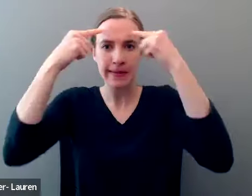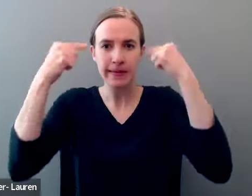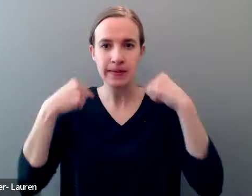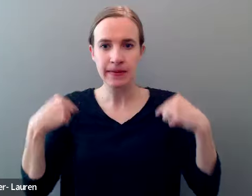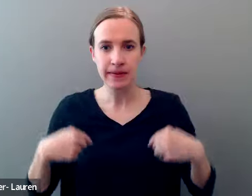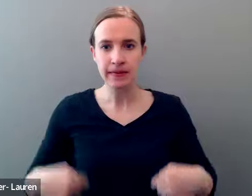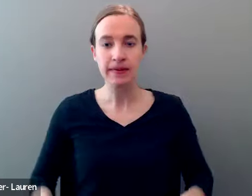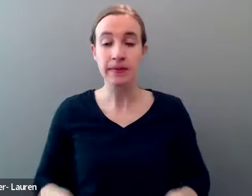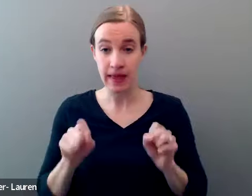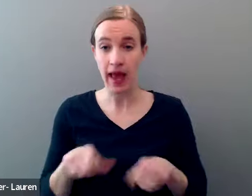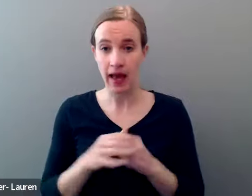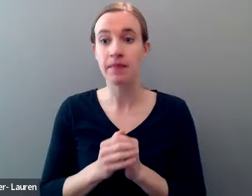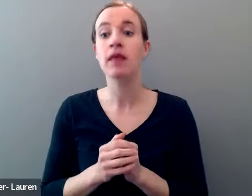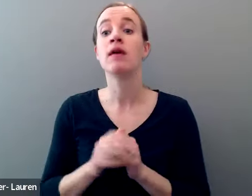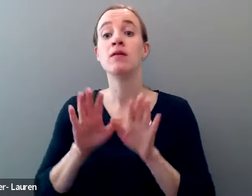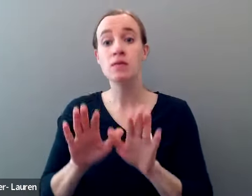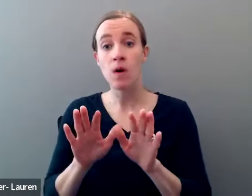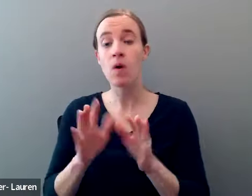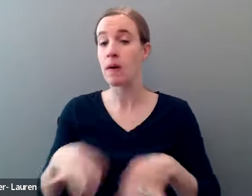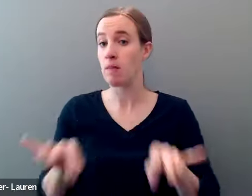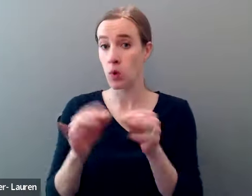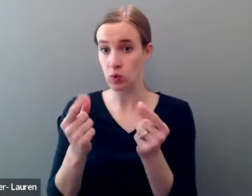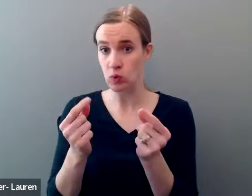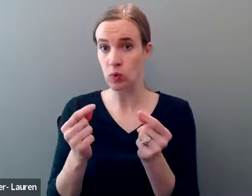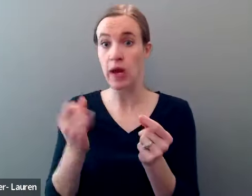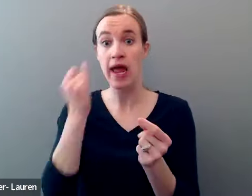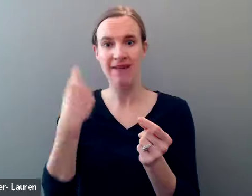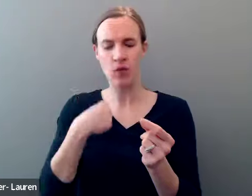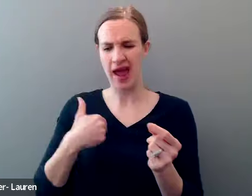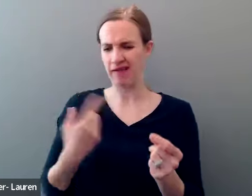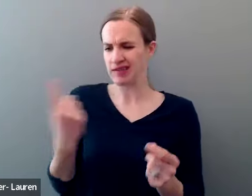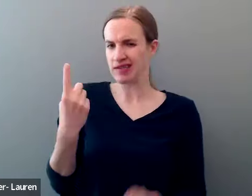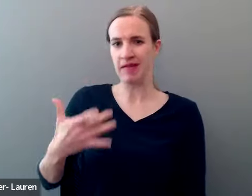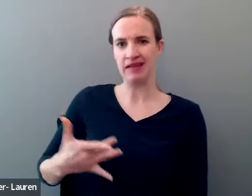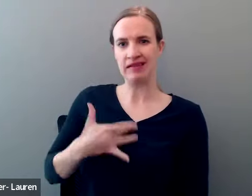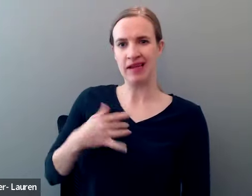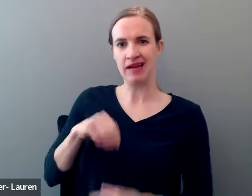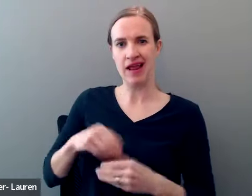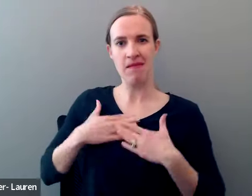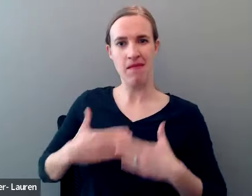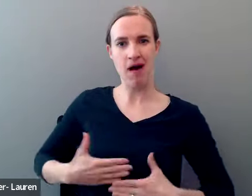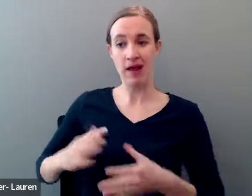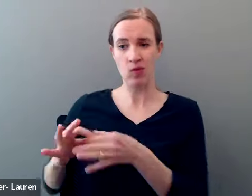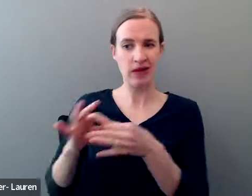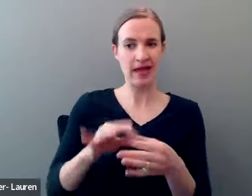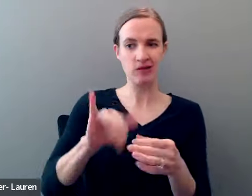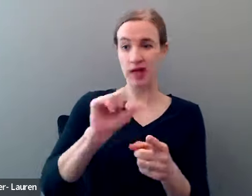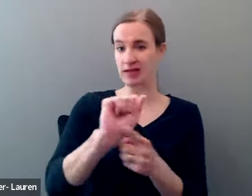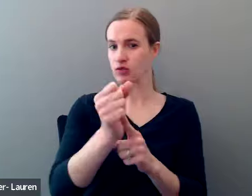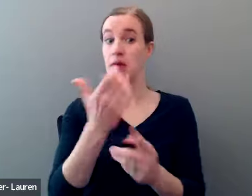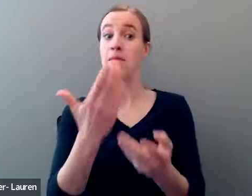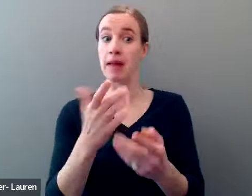we have a sensation in our body that is associated with a situation, perceived threat or a real